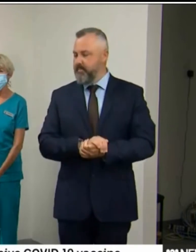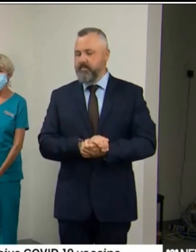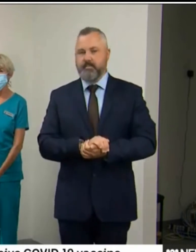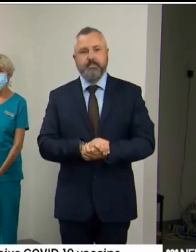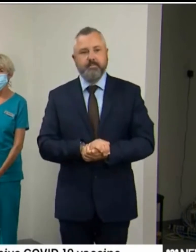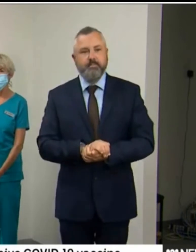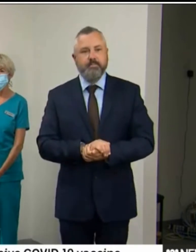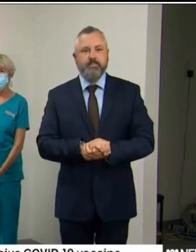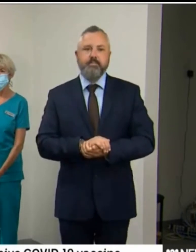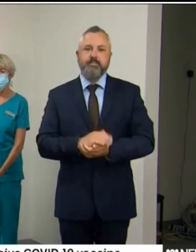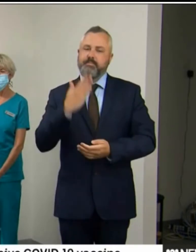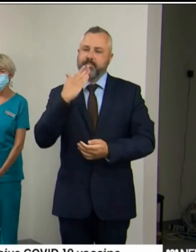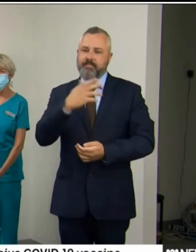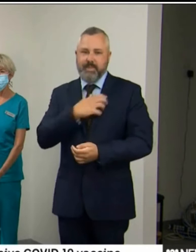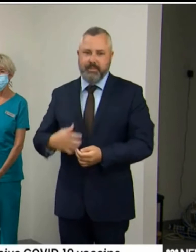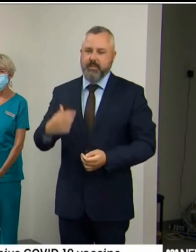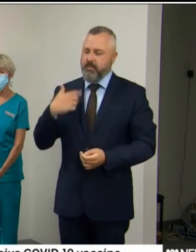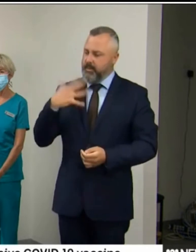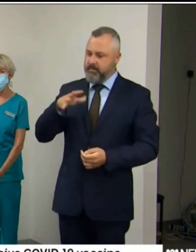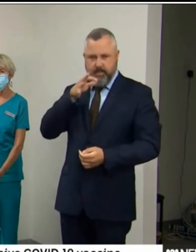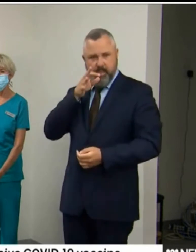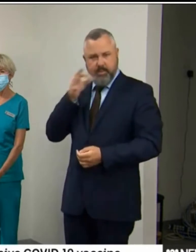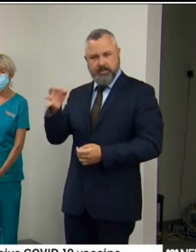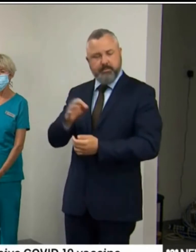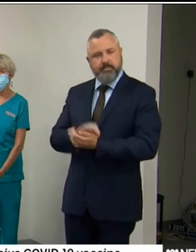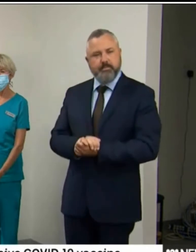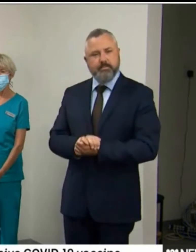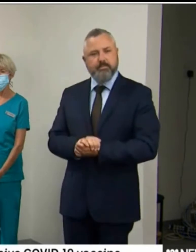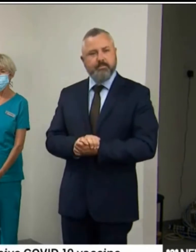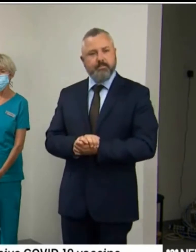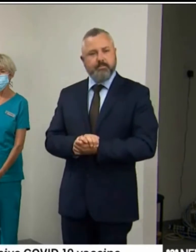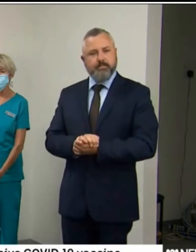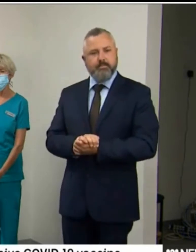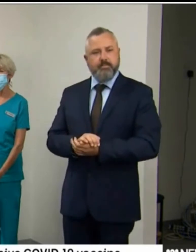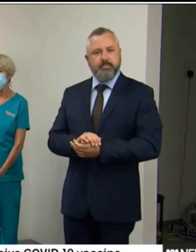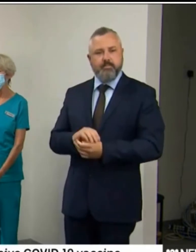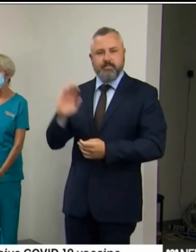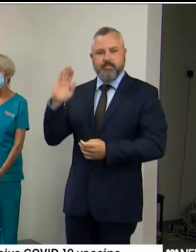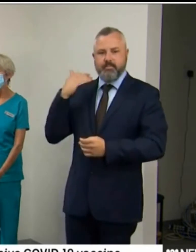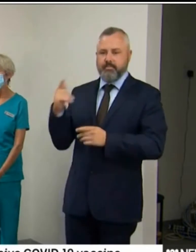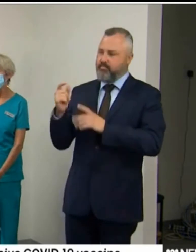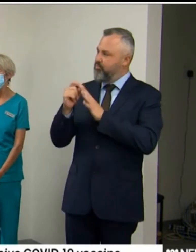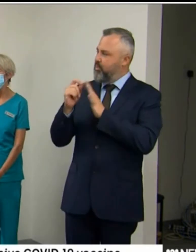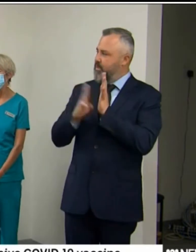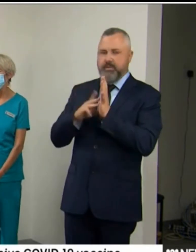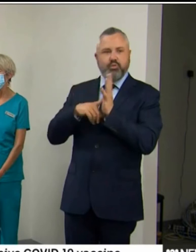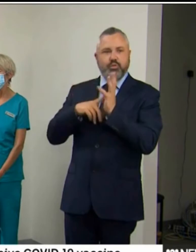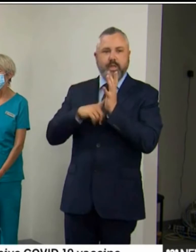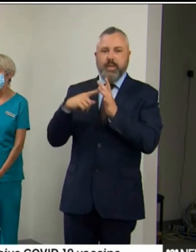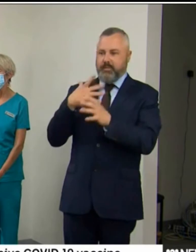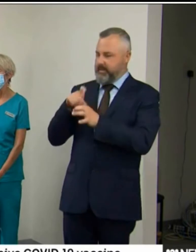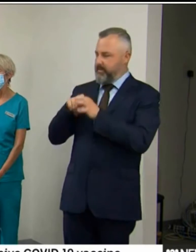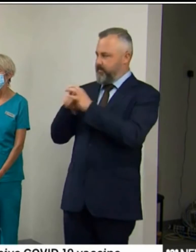Thanks, Minister. I was just wondering if I might be able to ask the former Prime Minister Julia Gillard a question. Sure.